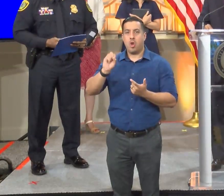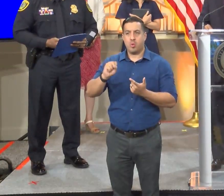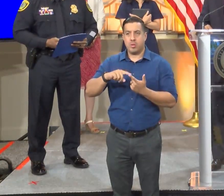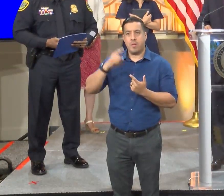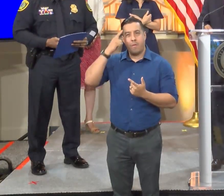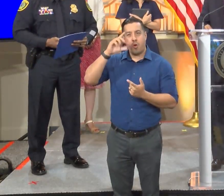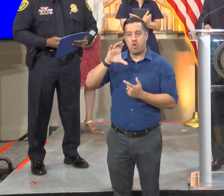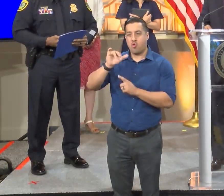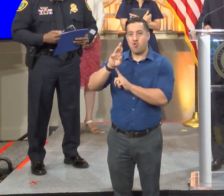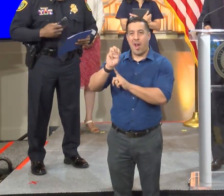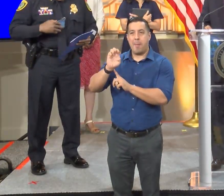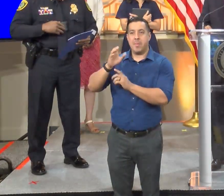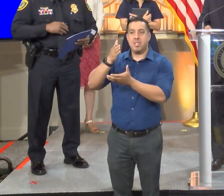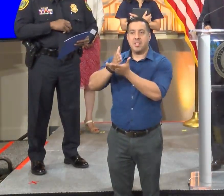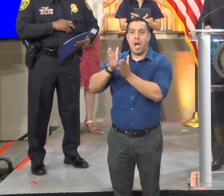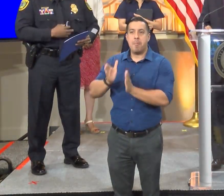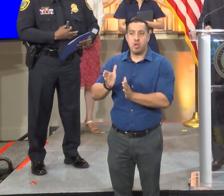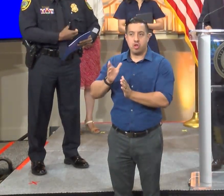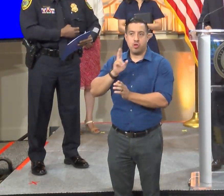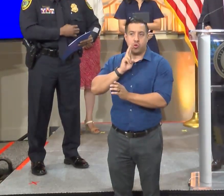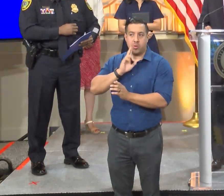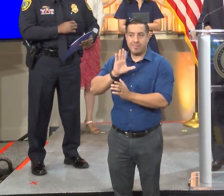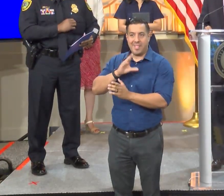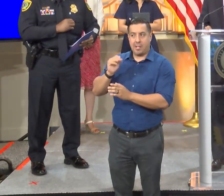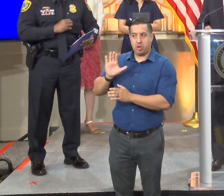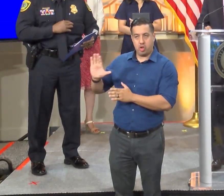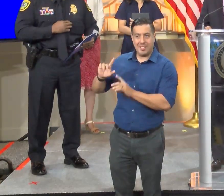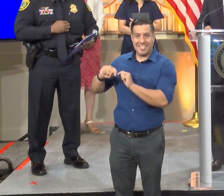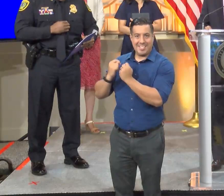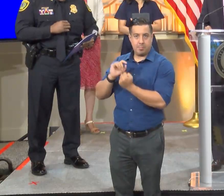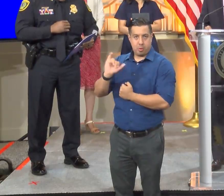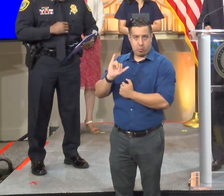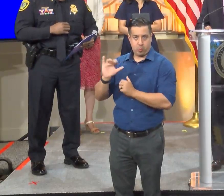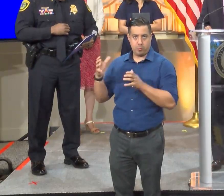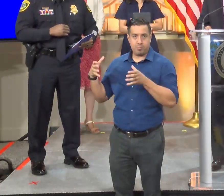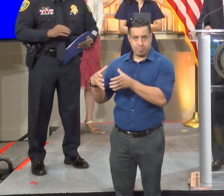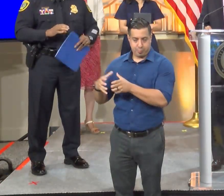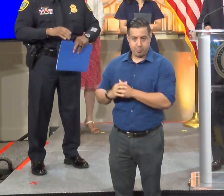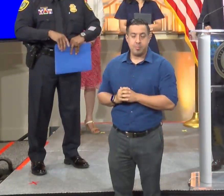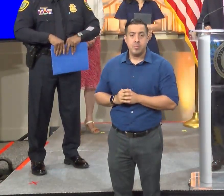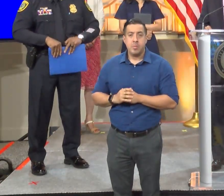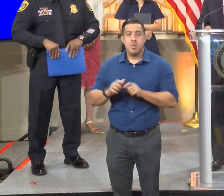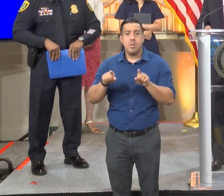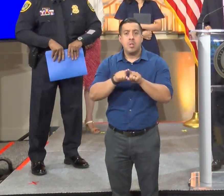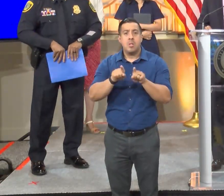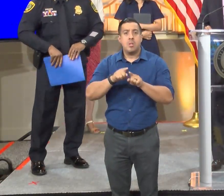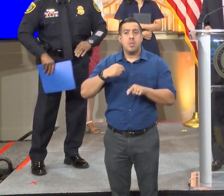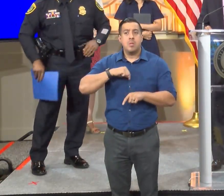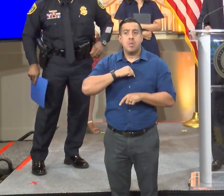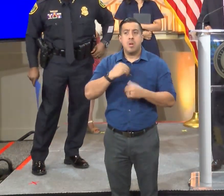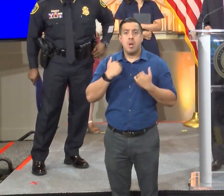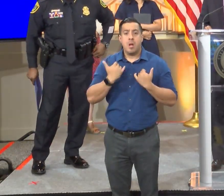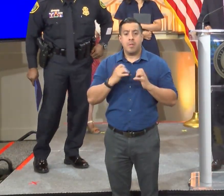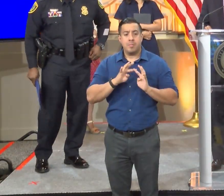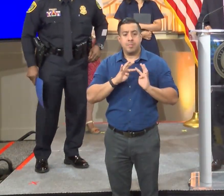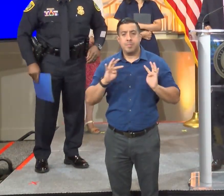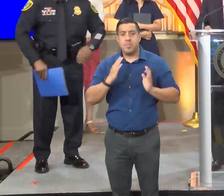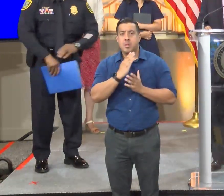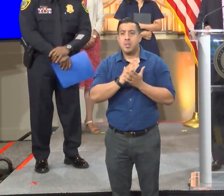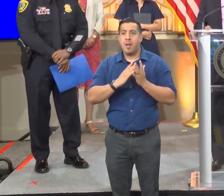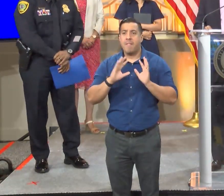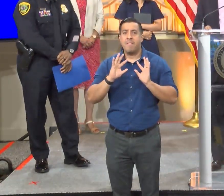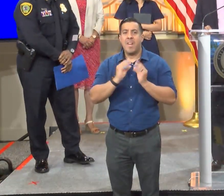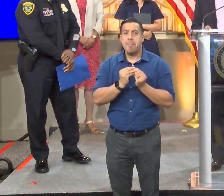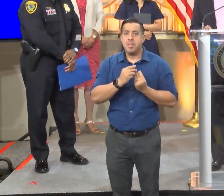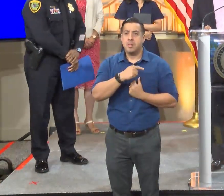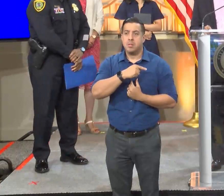Crime Stoppers Houston and her team. And then we also have with us some family